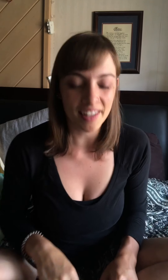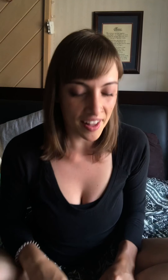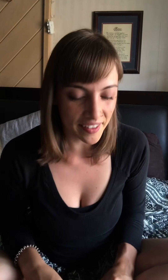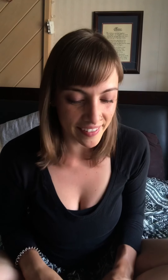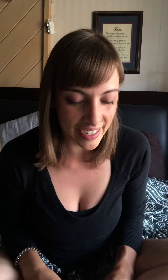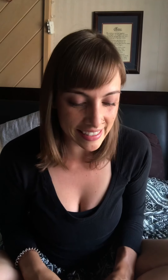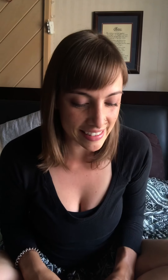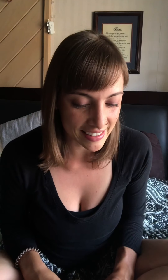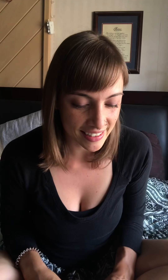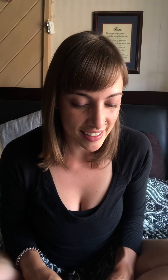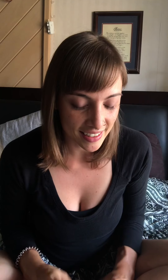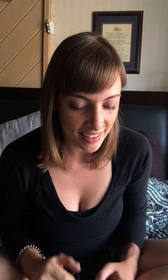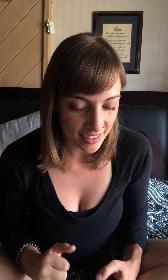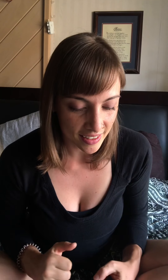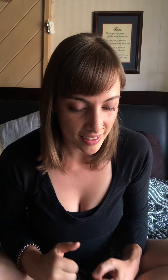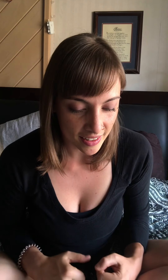All right.